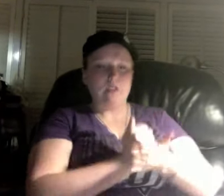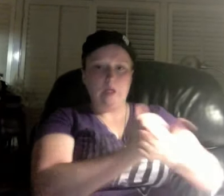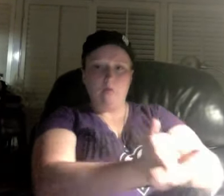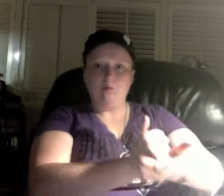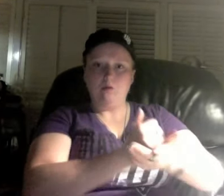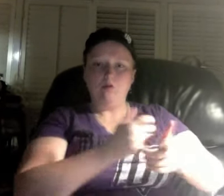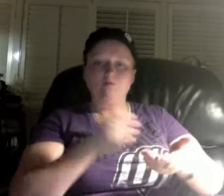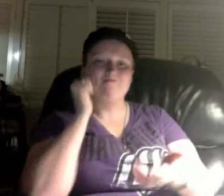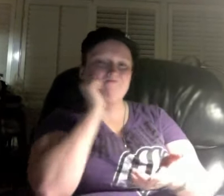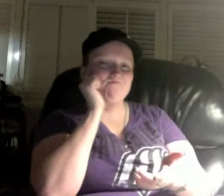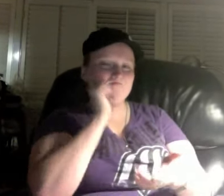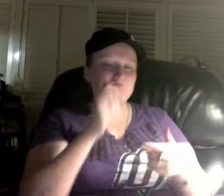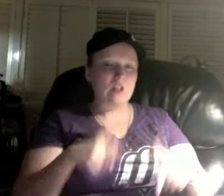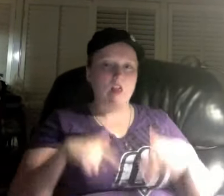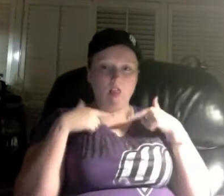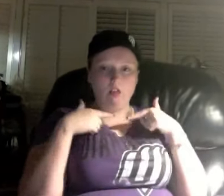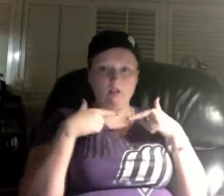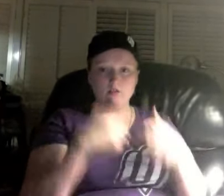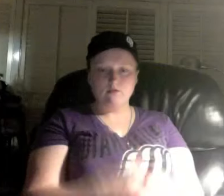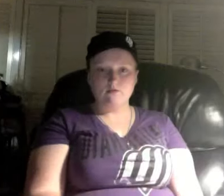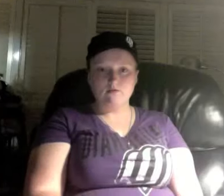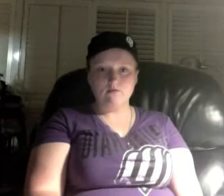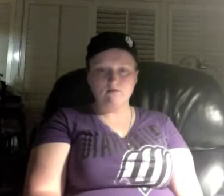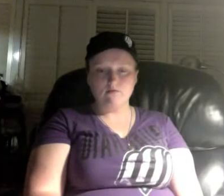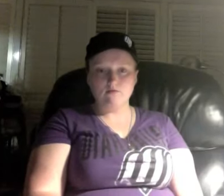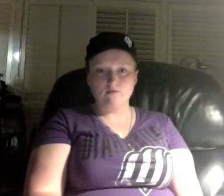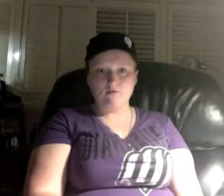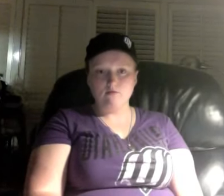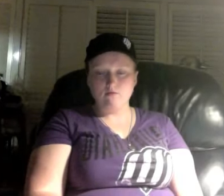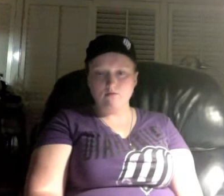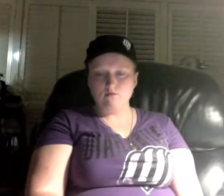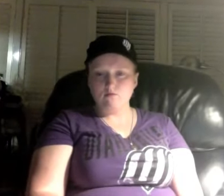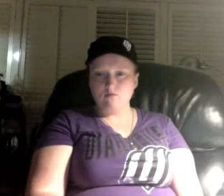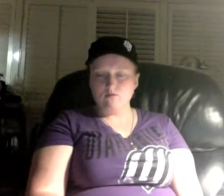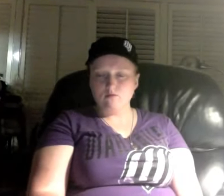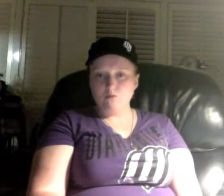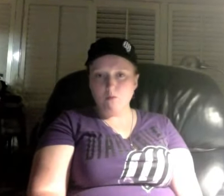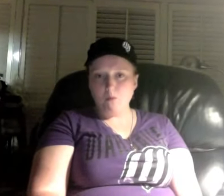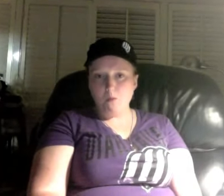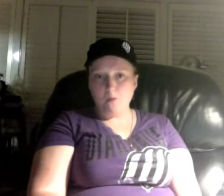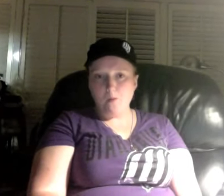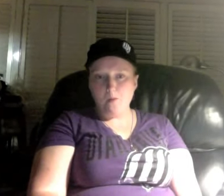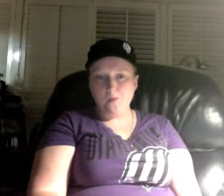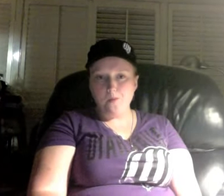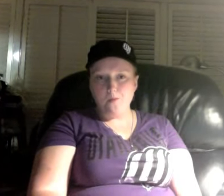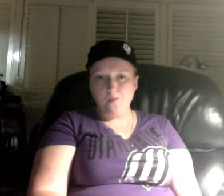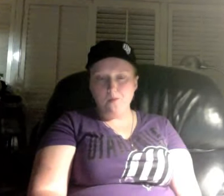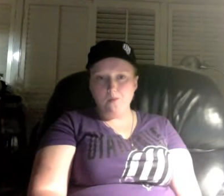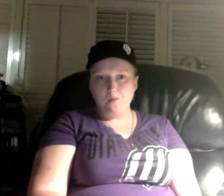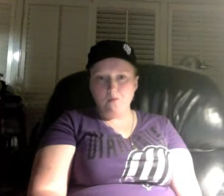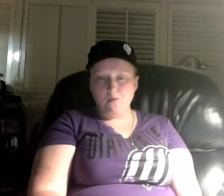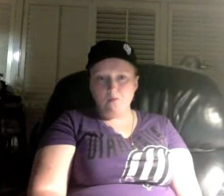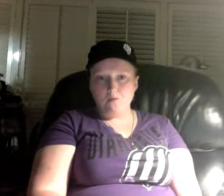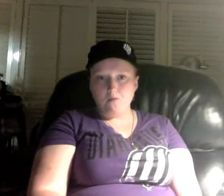We're talking about discrimination. I brought up the question of the Olympics and wondering if anybody had seen the Olympics.